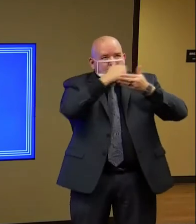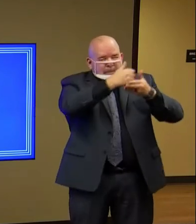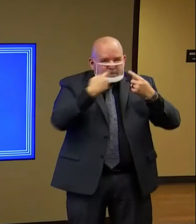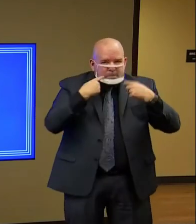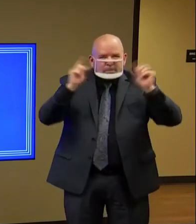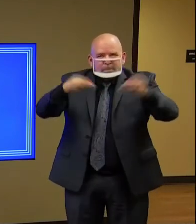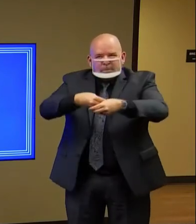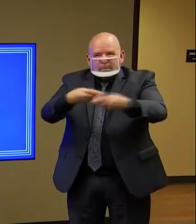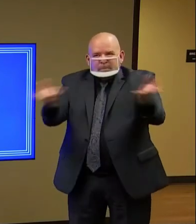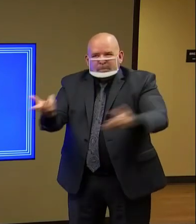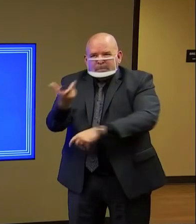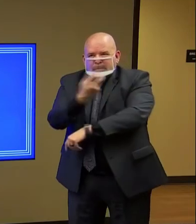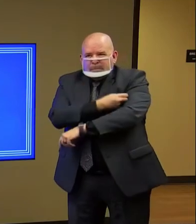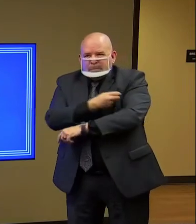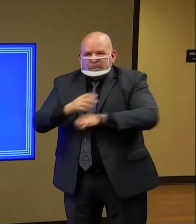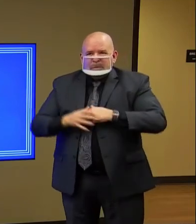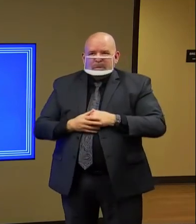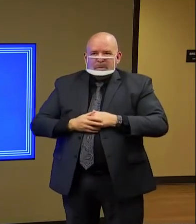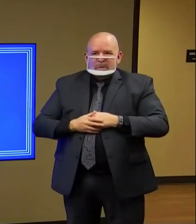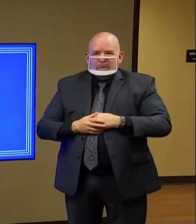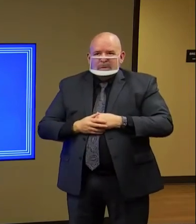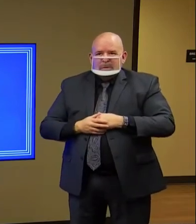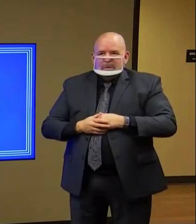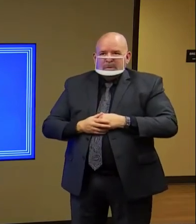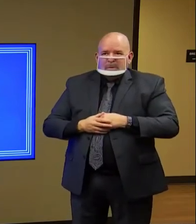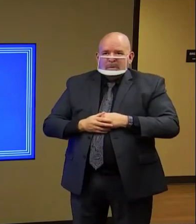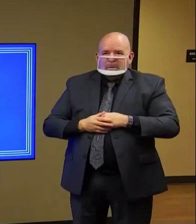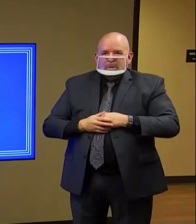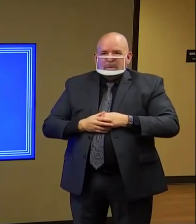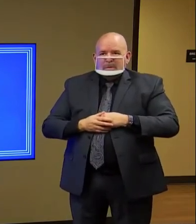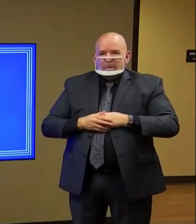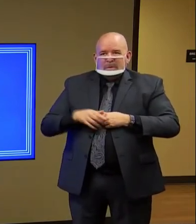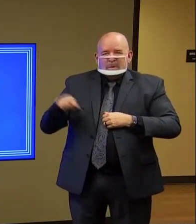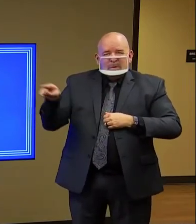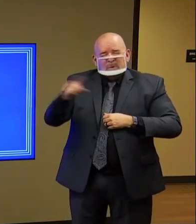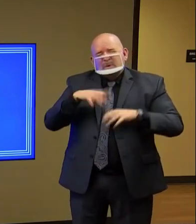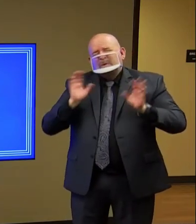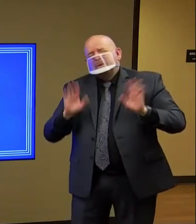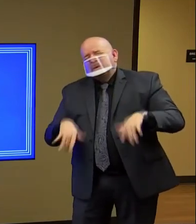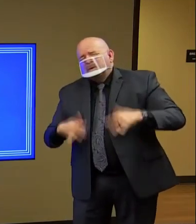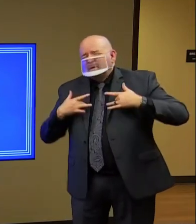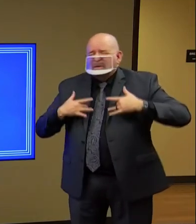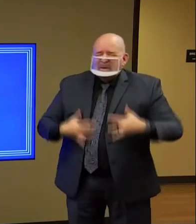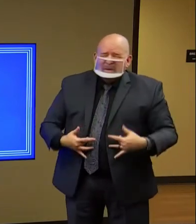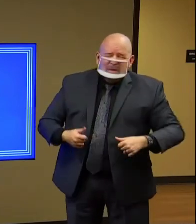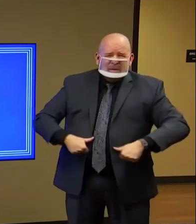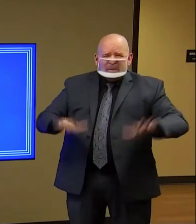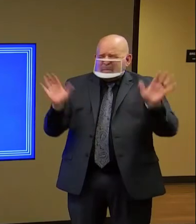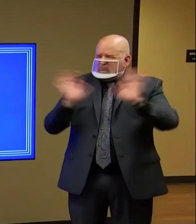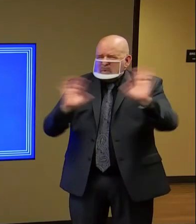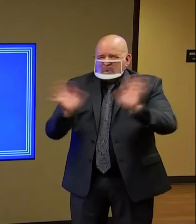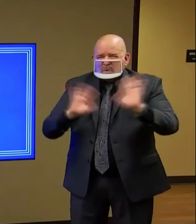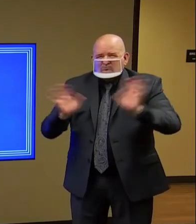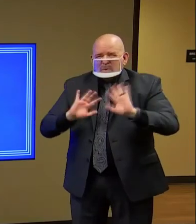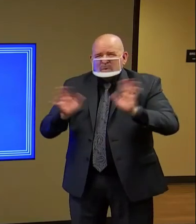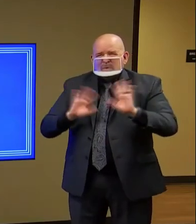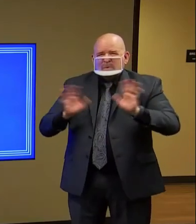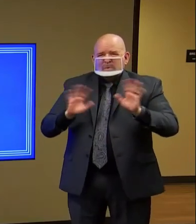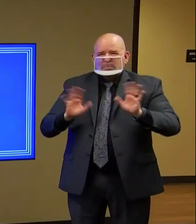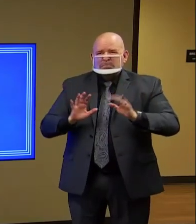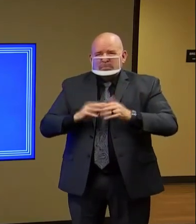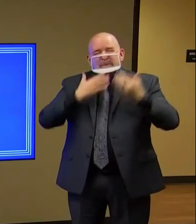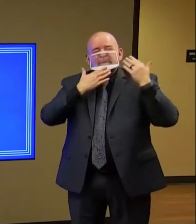And again, don't relax, though, but it gives us a light at the end of the tunnel. So thank you all, and happy